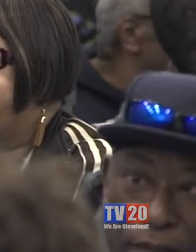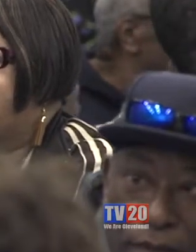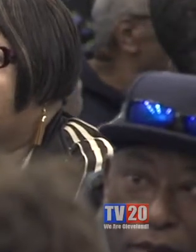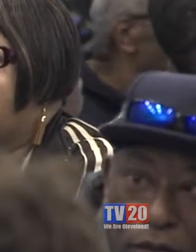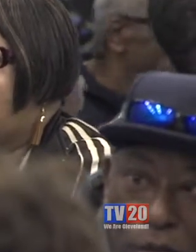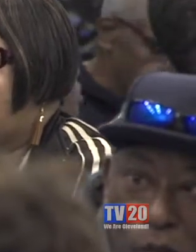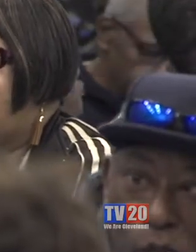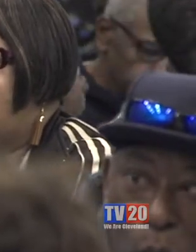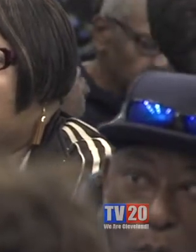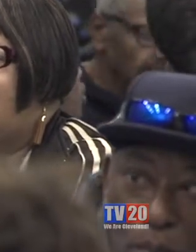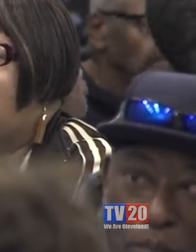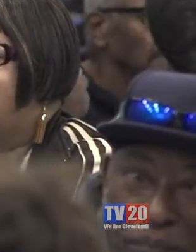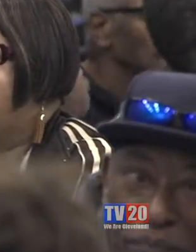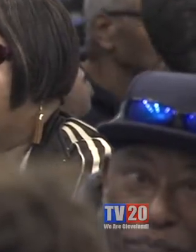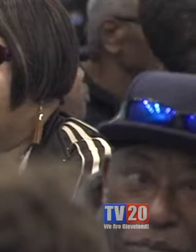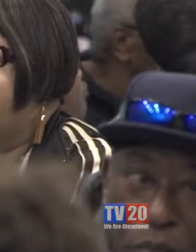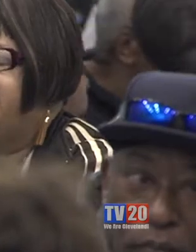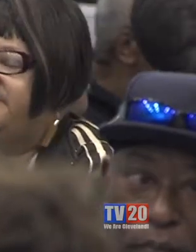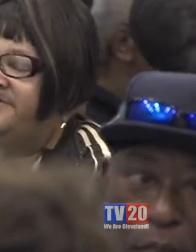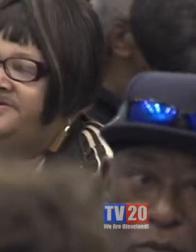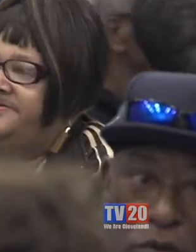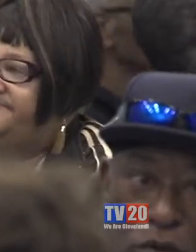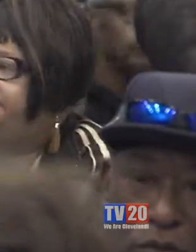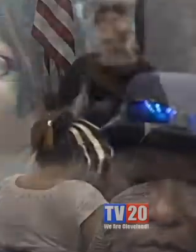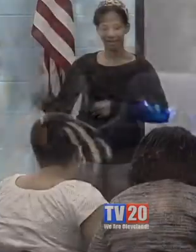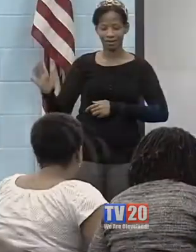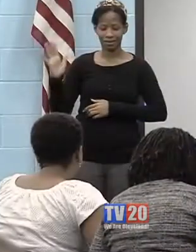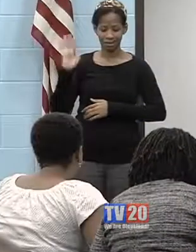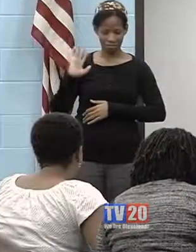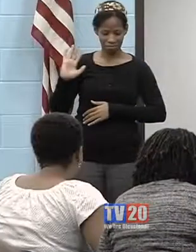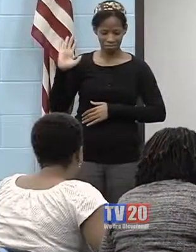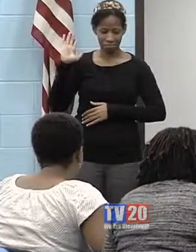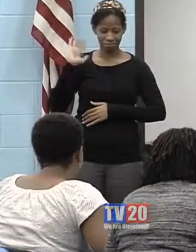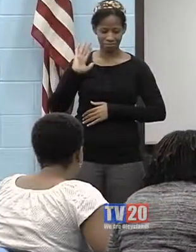wretch like me.